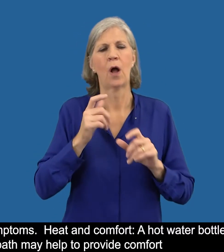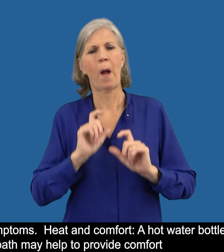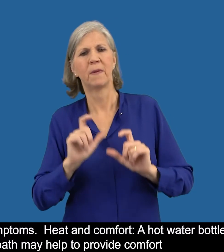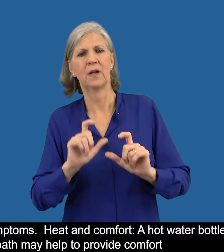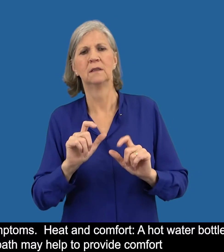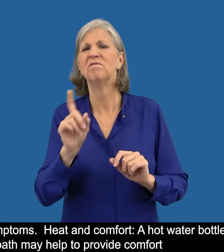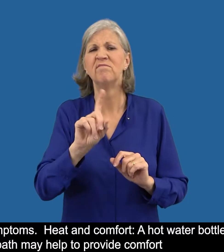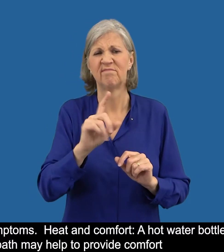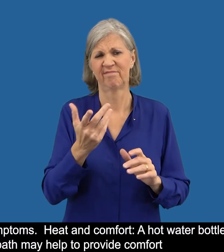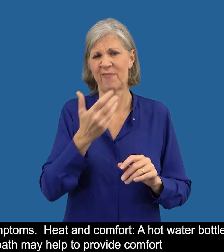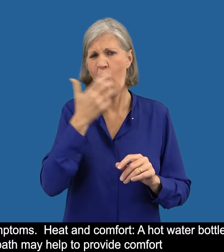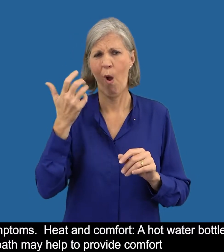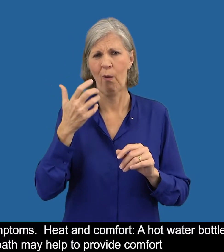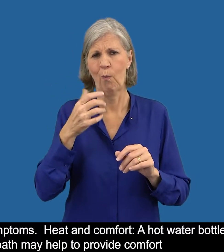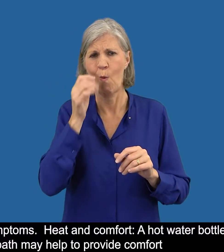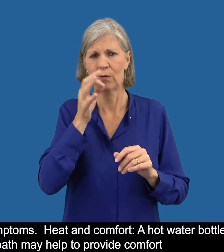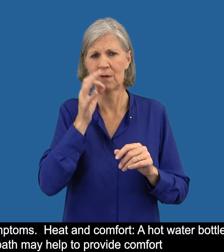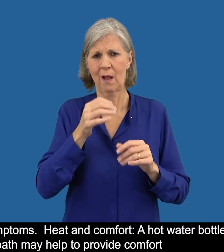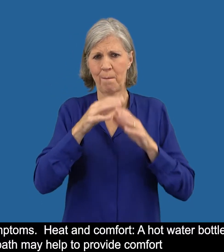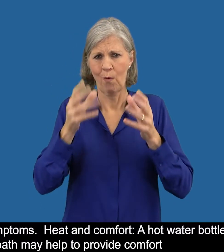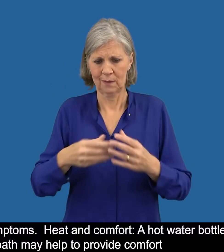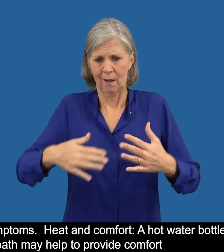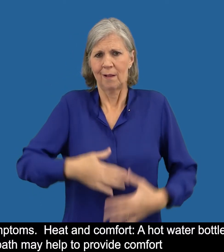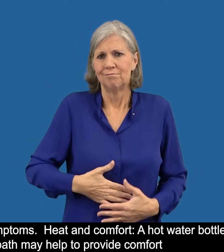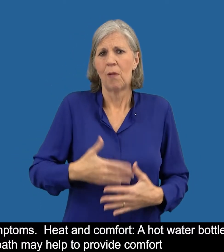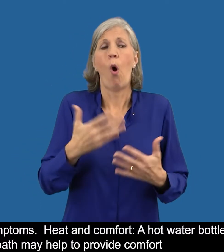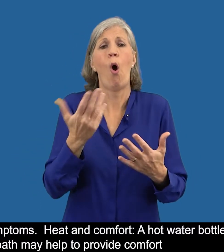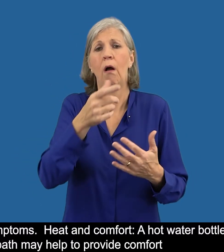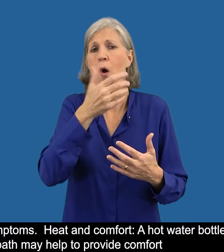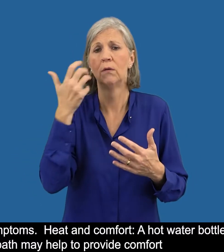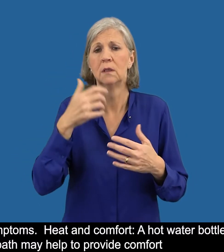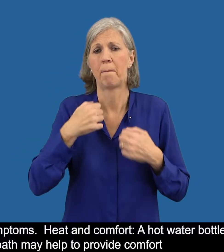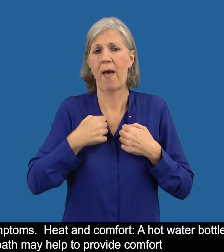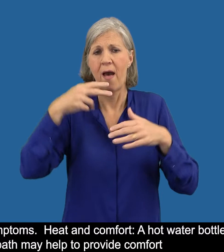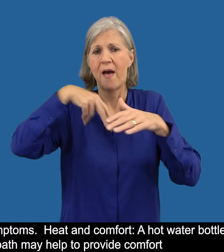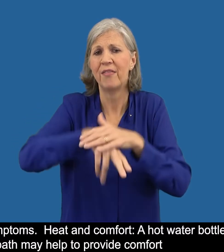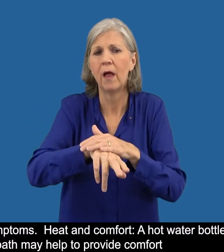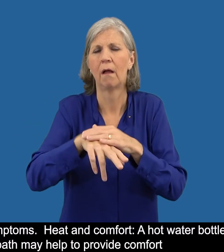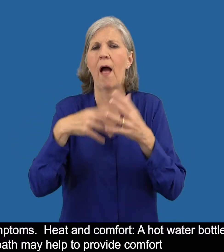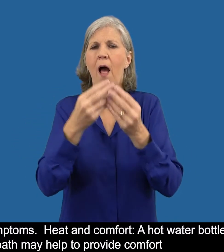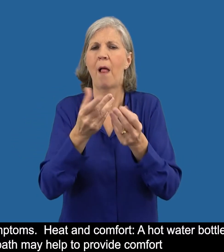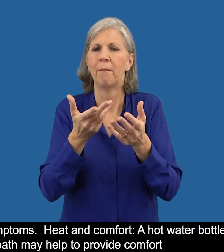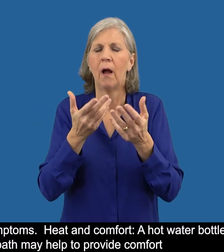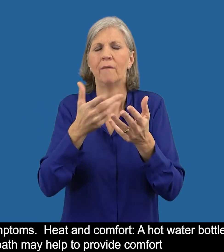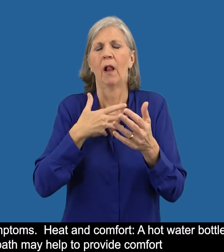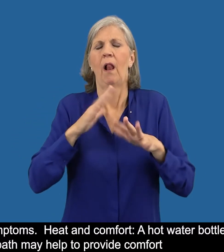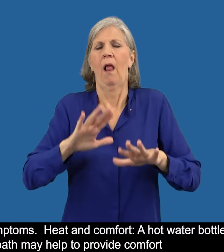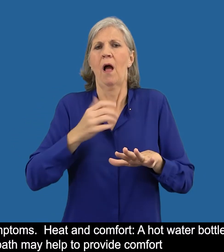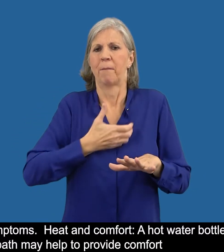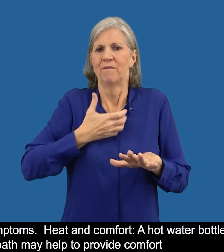Heat and comfort. A hot water bottle or hot bath may help to provide comfort and help you to feel a bit